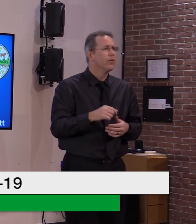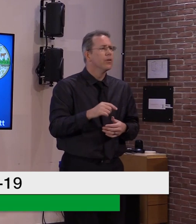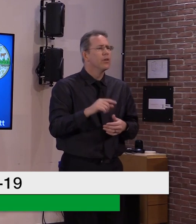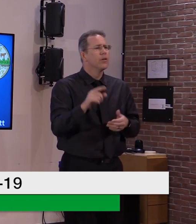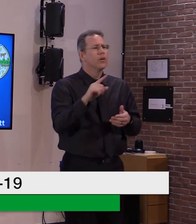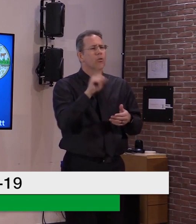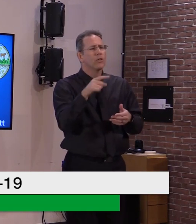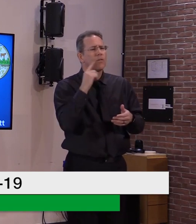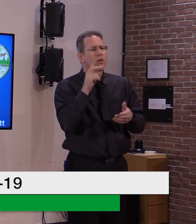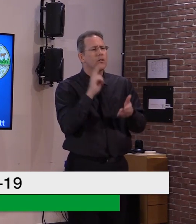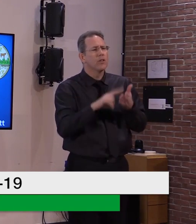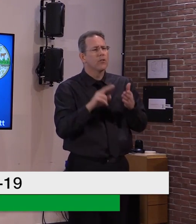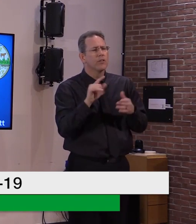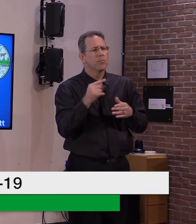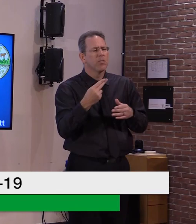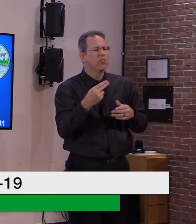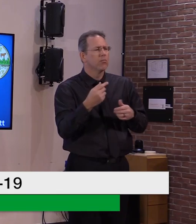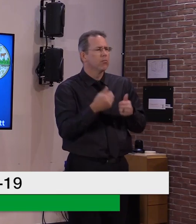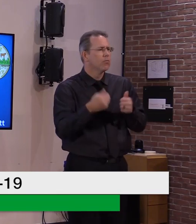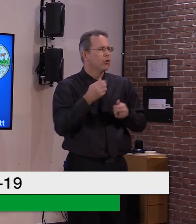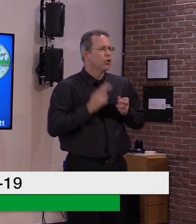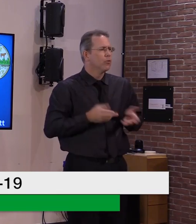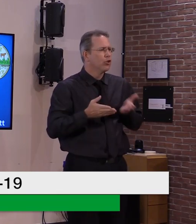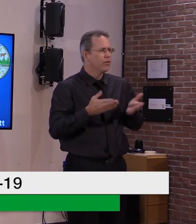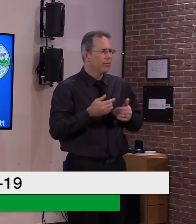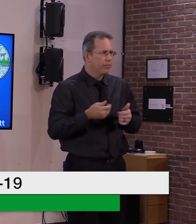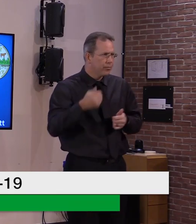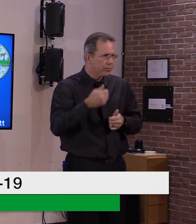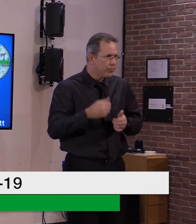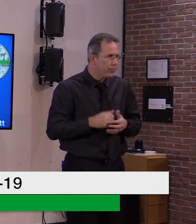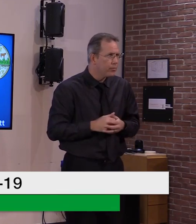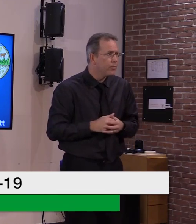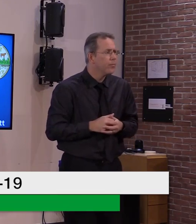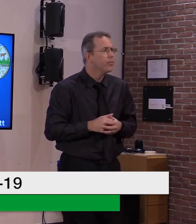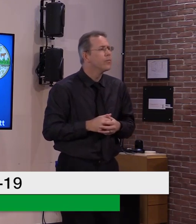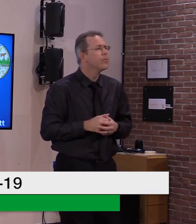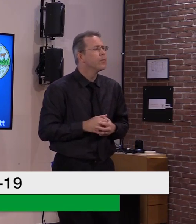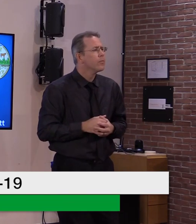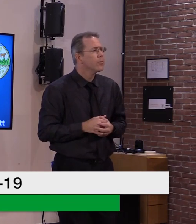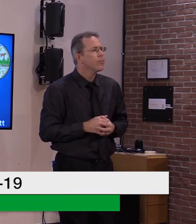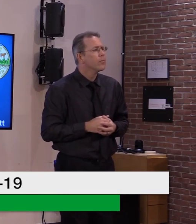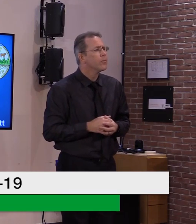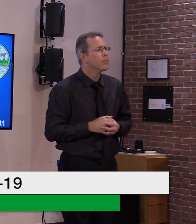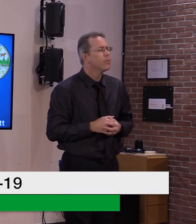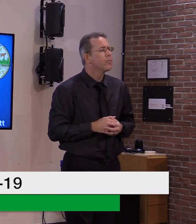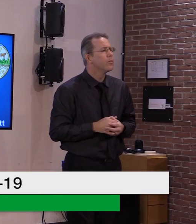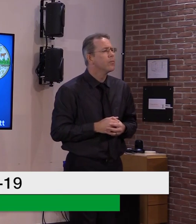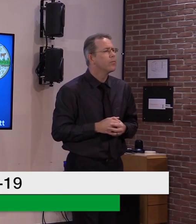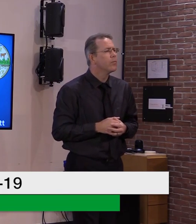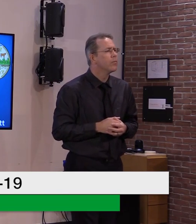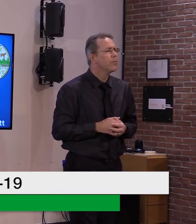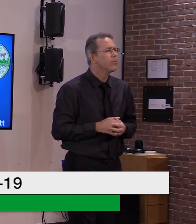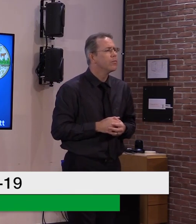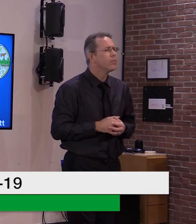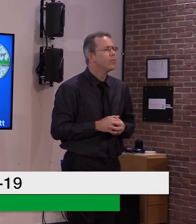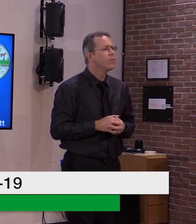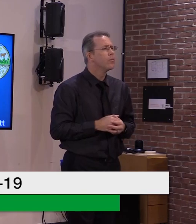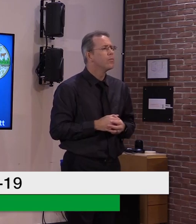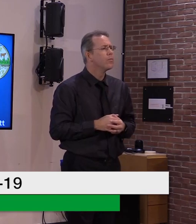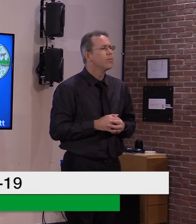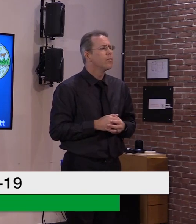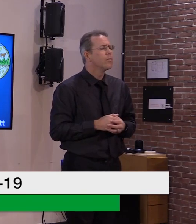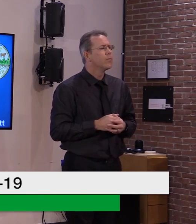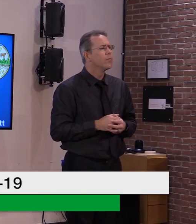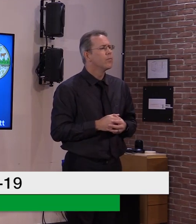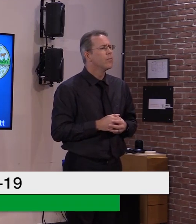available the week after thanksgiving for returning college students the reader notes that there's very little available on the department of health website for